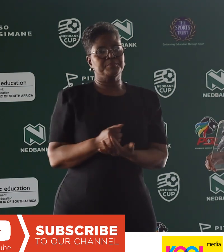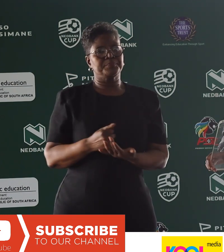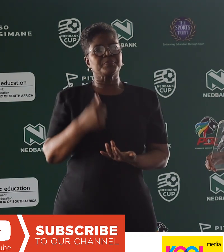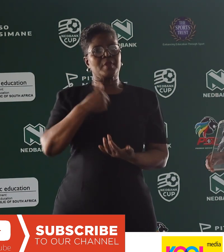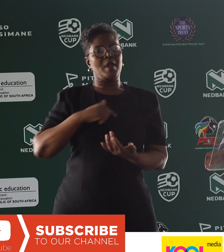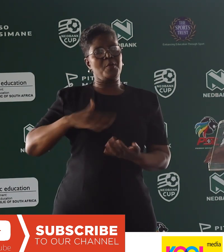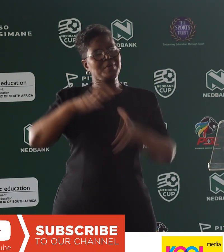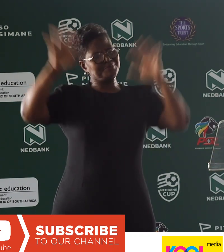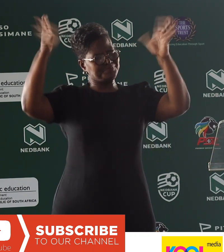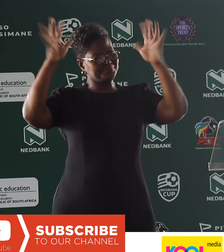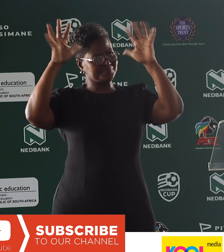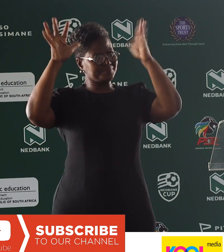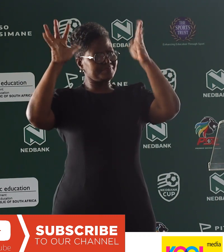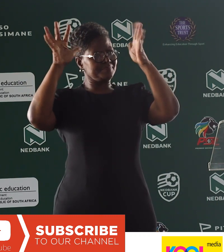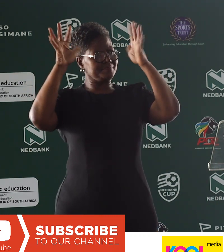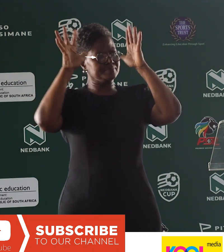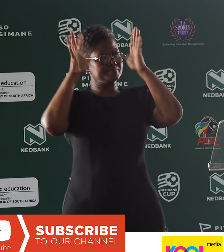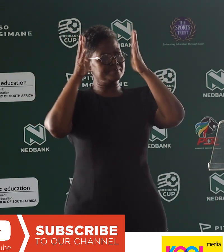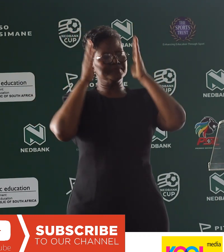give him a big round of applause.